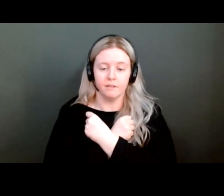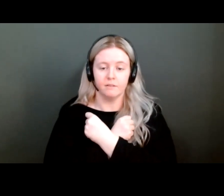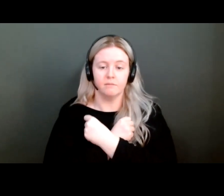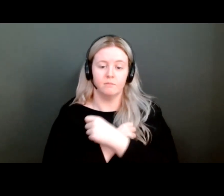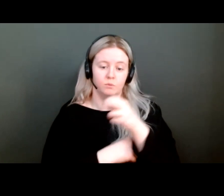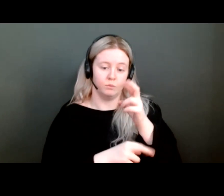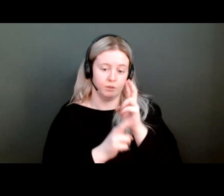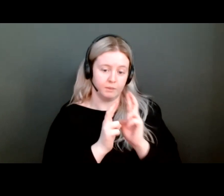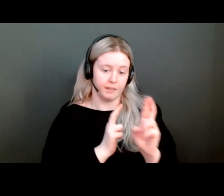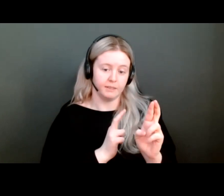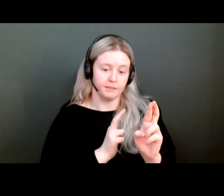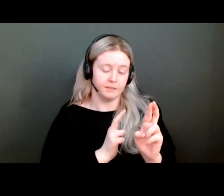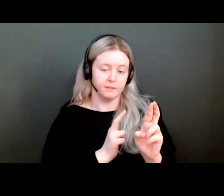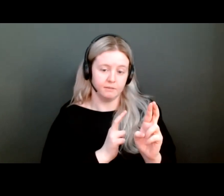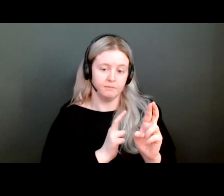respect,